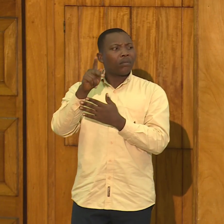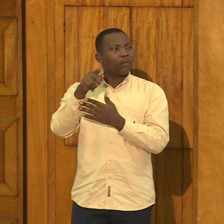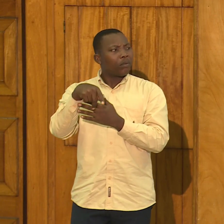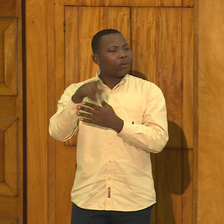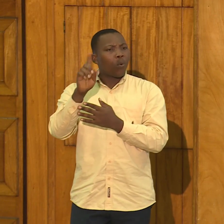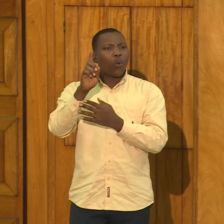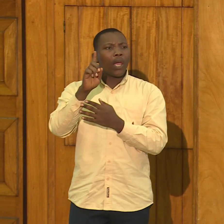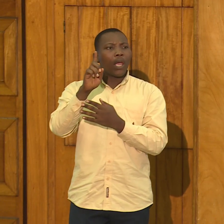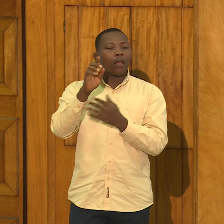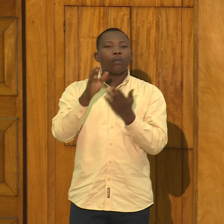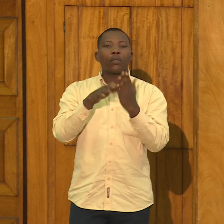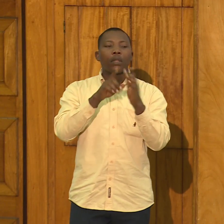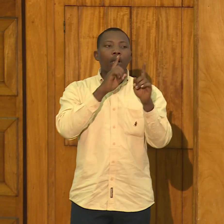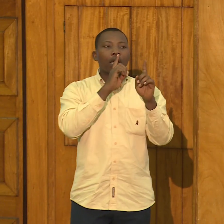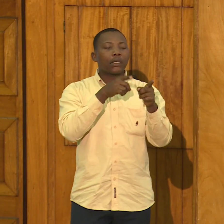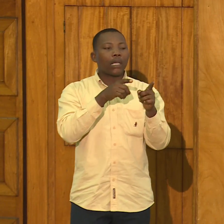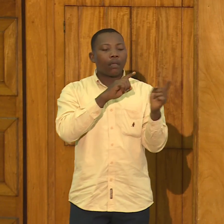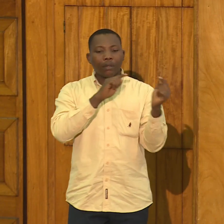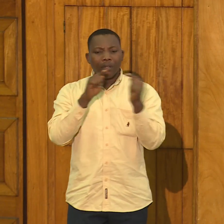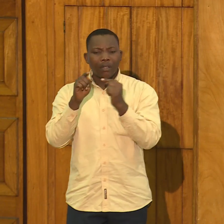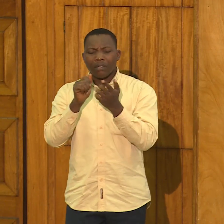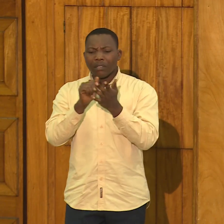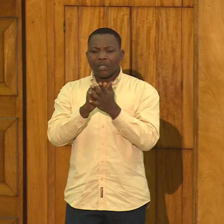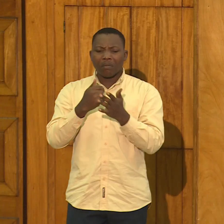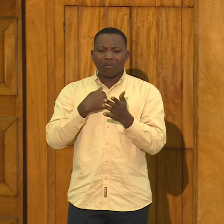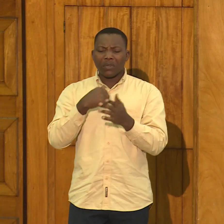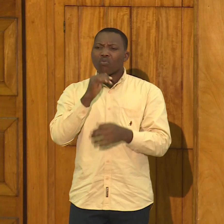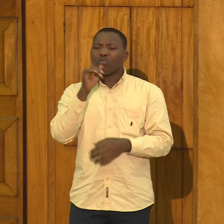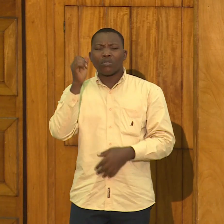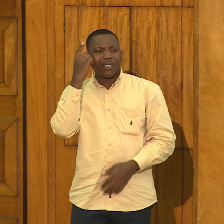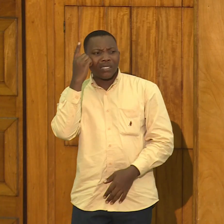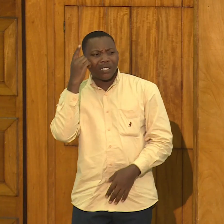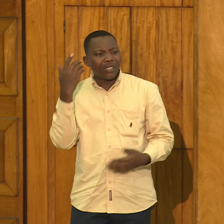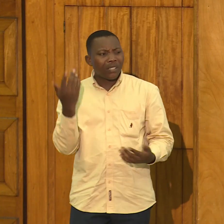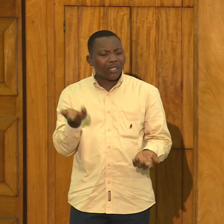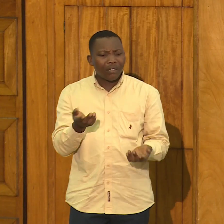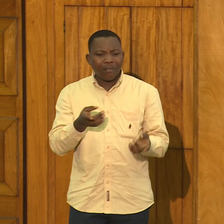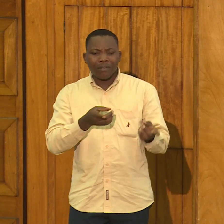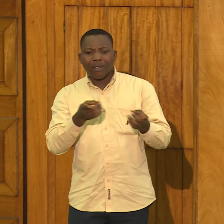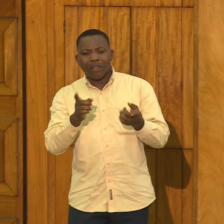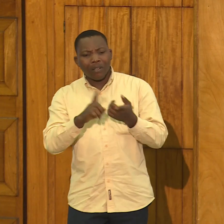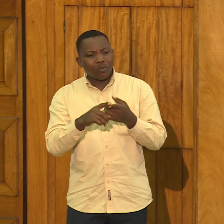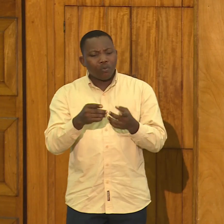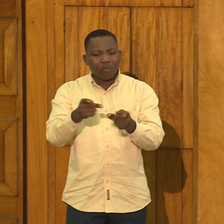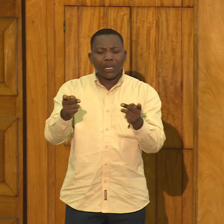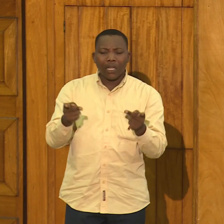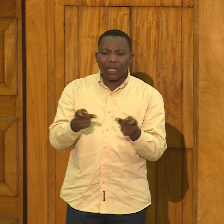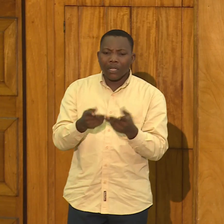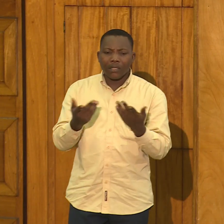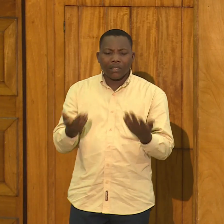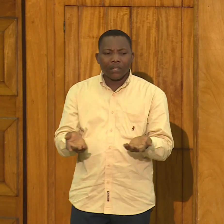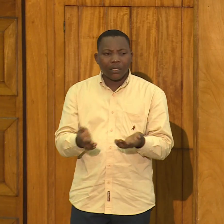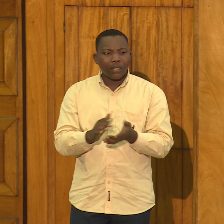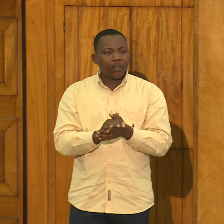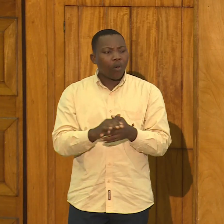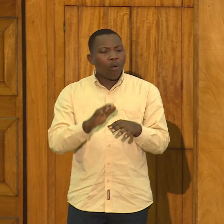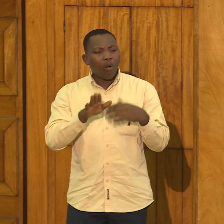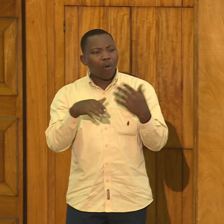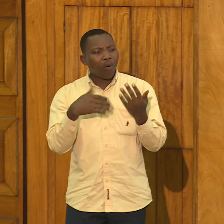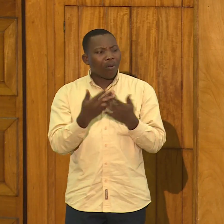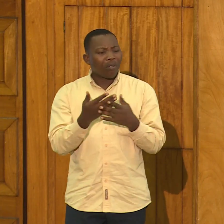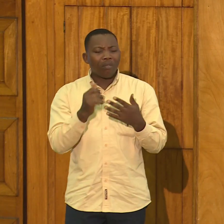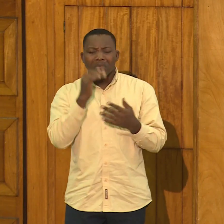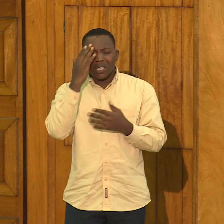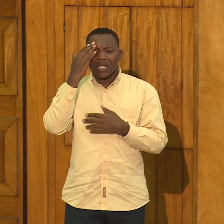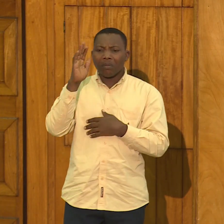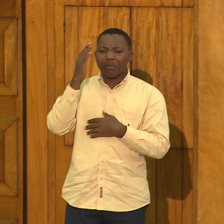in English that she barely understood, with to locations that felt very strange, and in